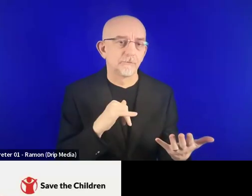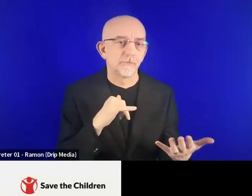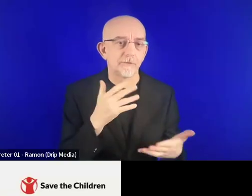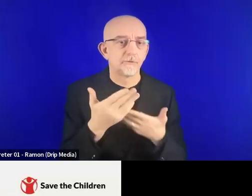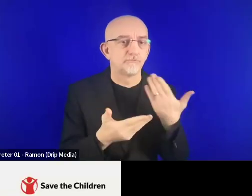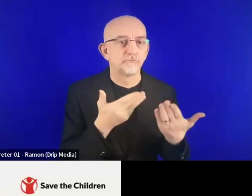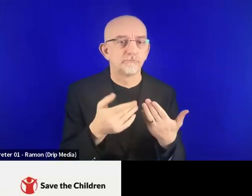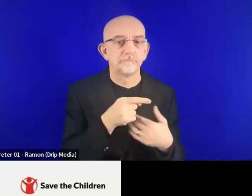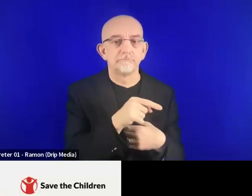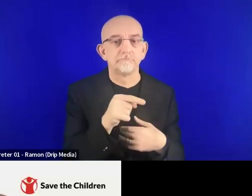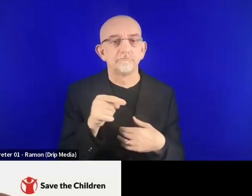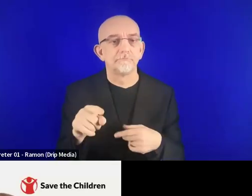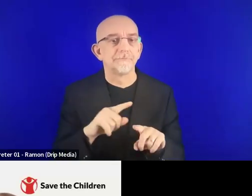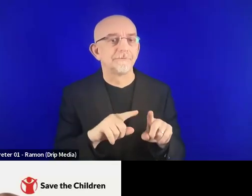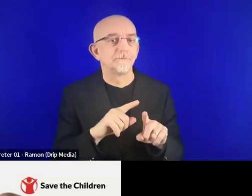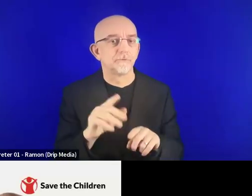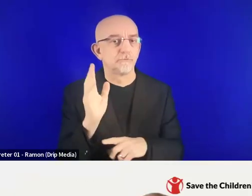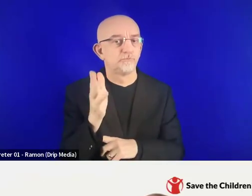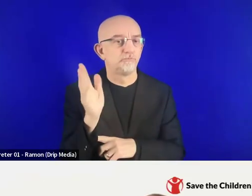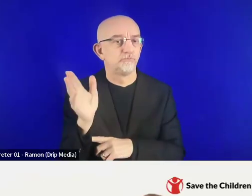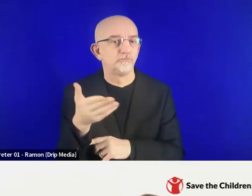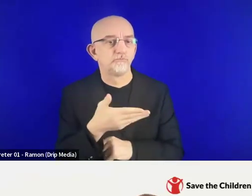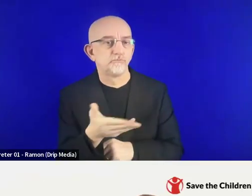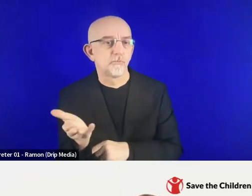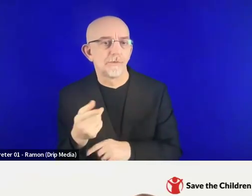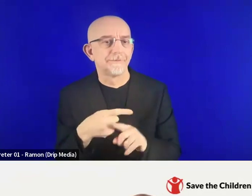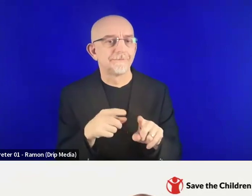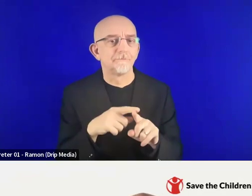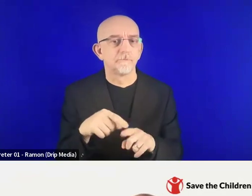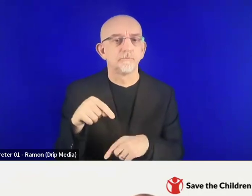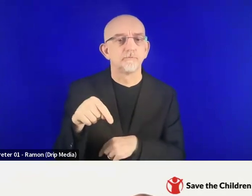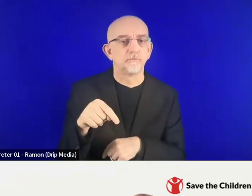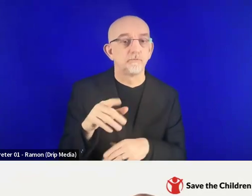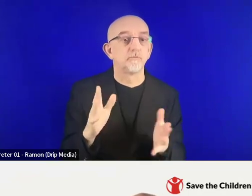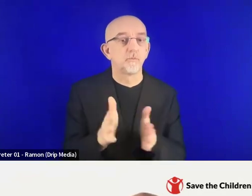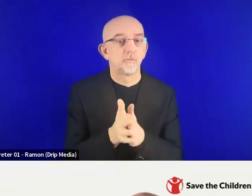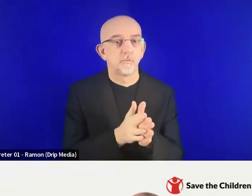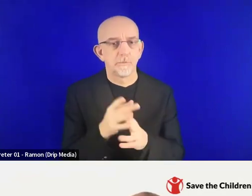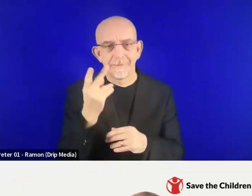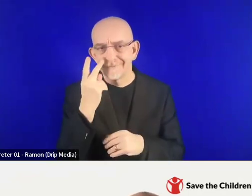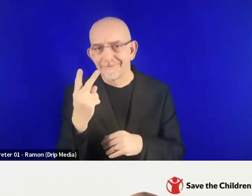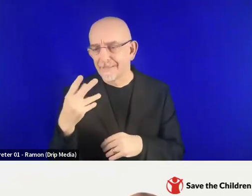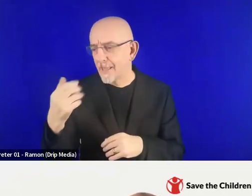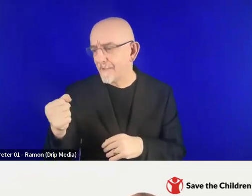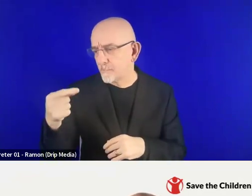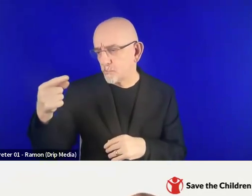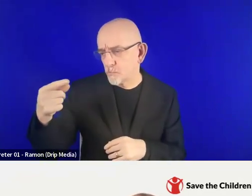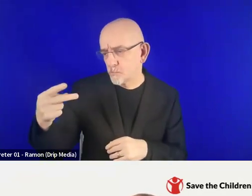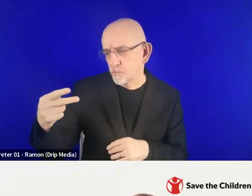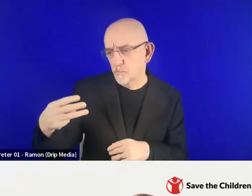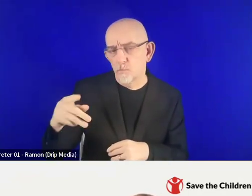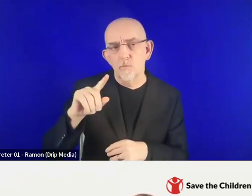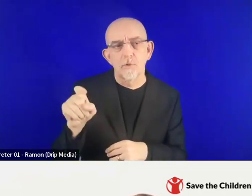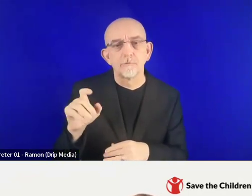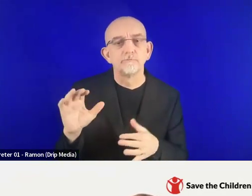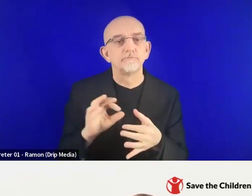further questions as they come up. Okay, so the first of those is from Edmi in Senegal,